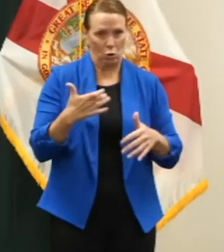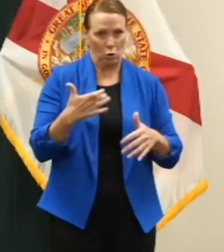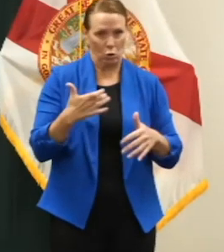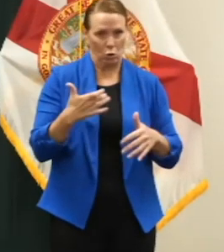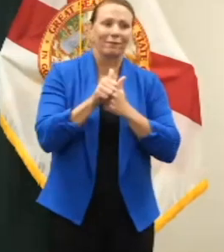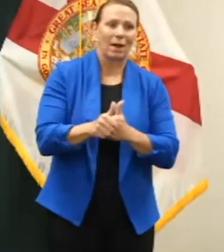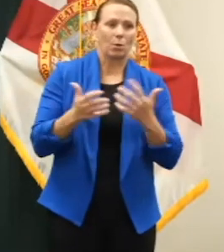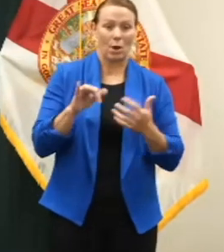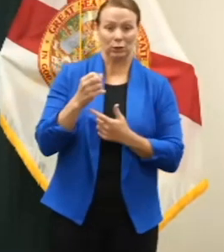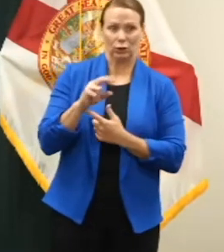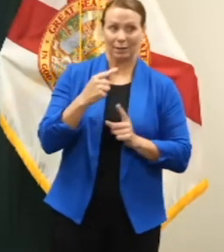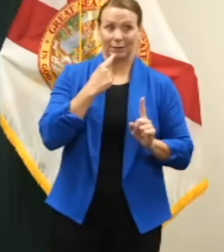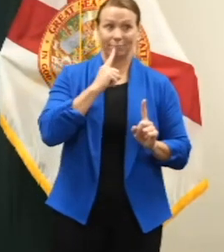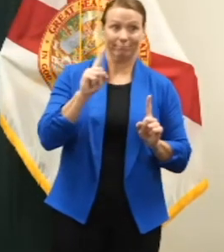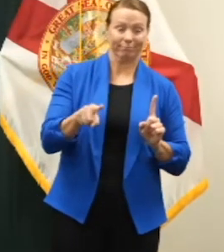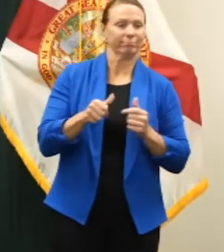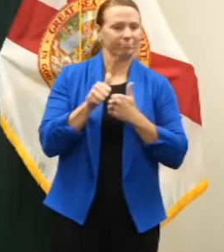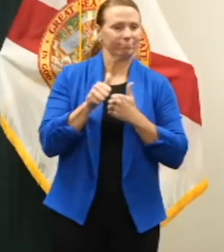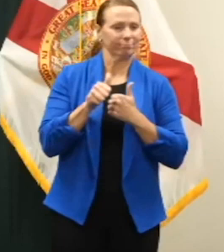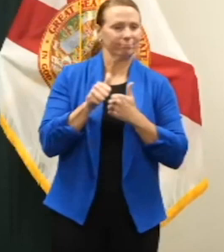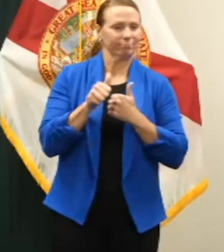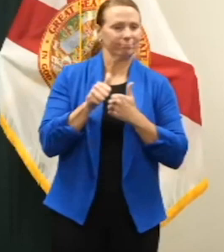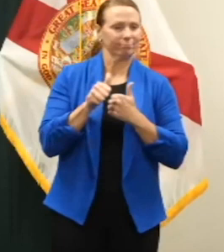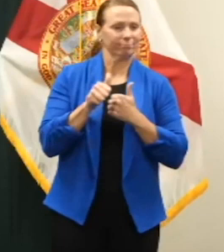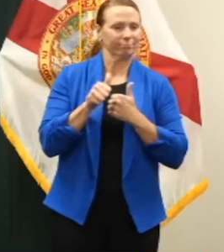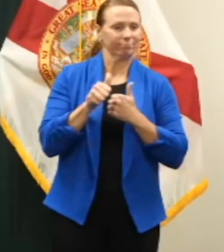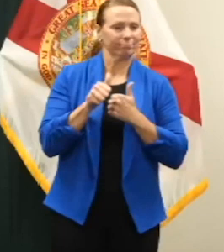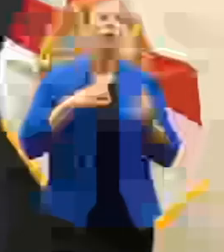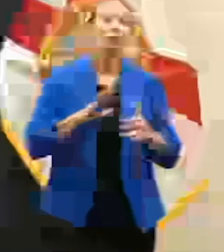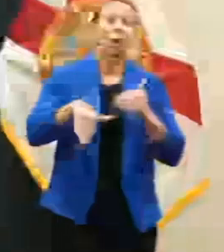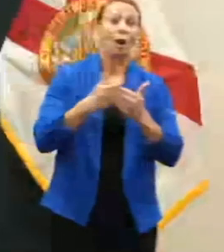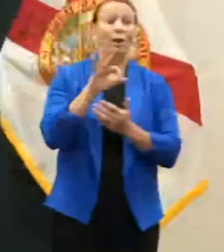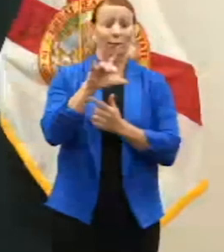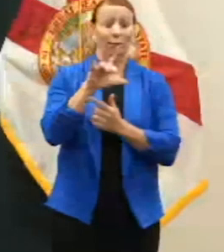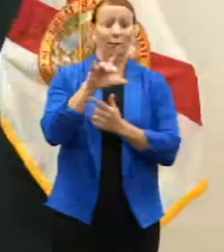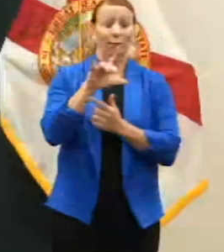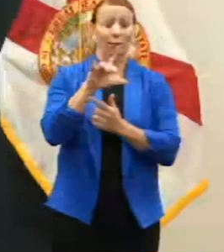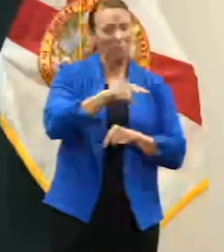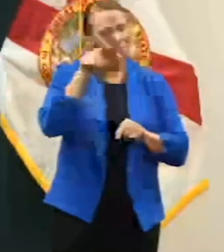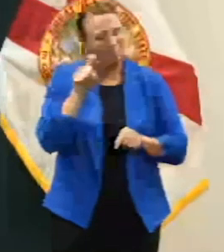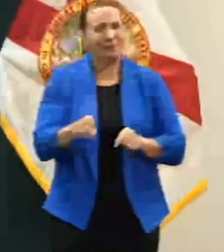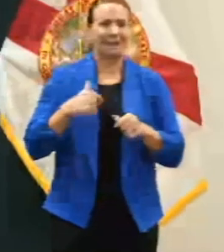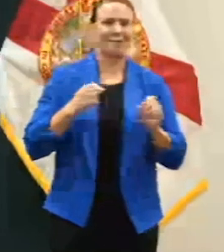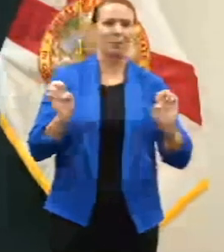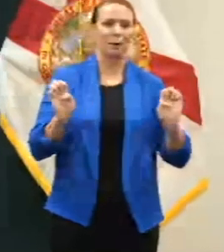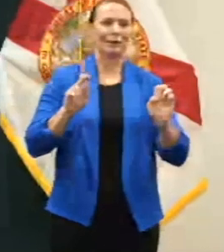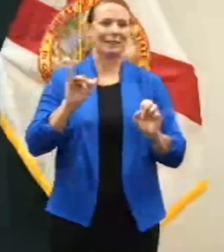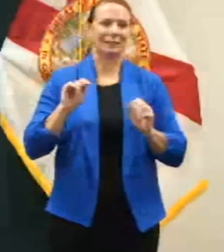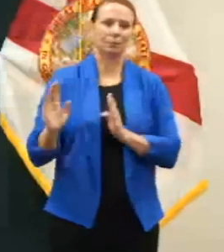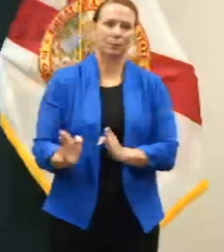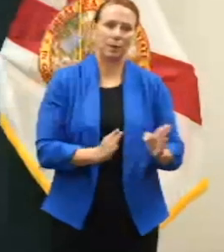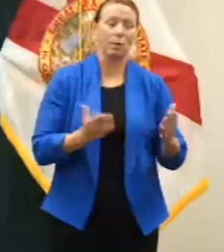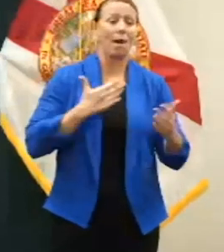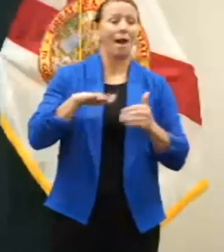every Floridian to activate your emergency preparedness plan now. As I said this morning, we're doing our job here at the state level. We need you to do